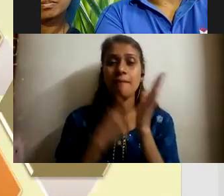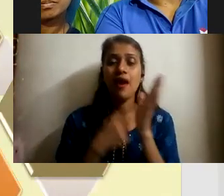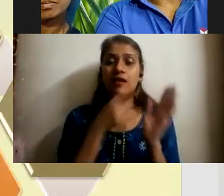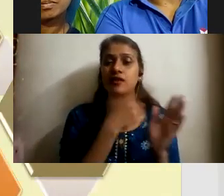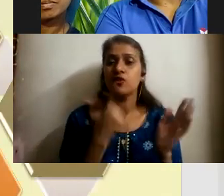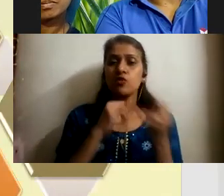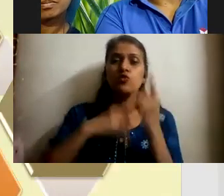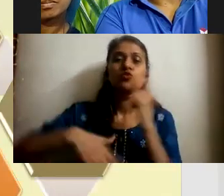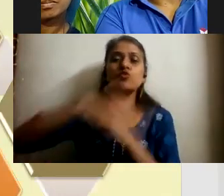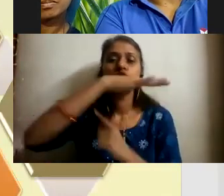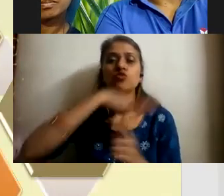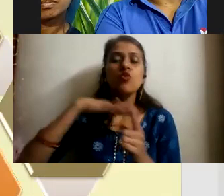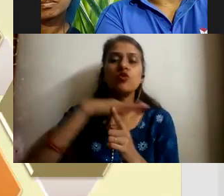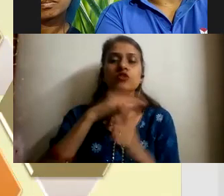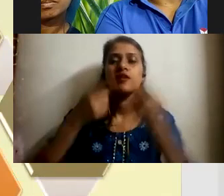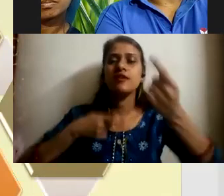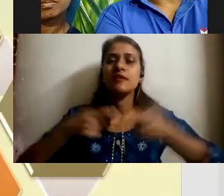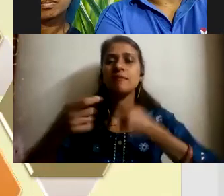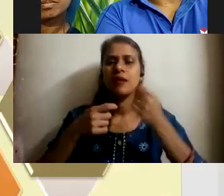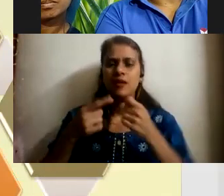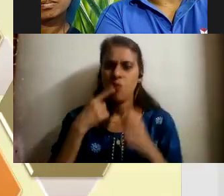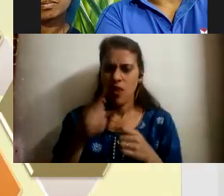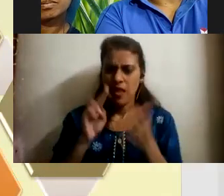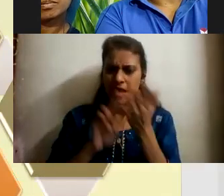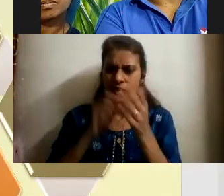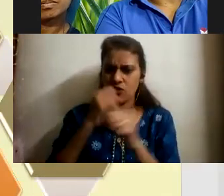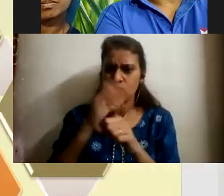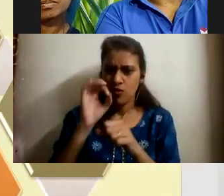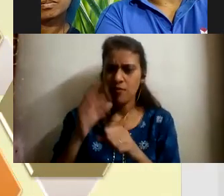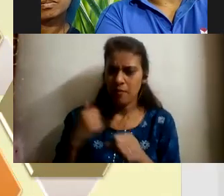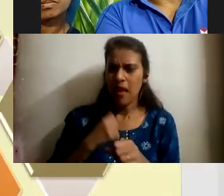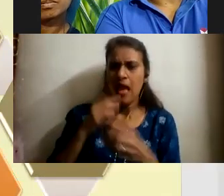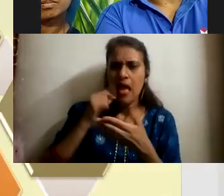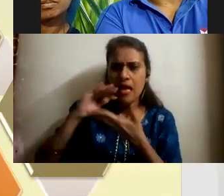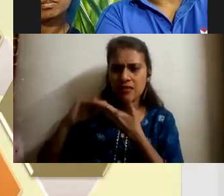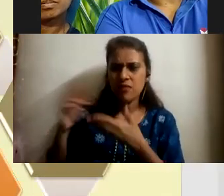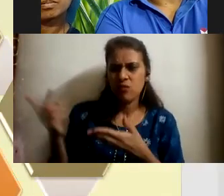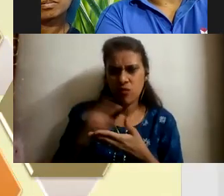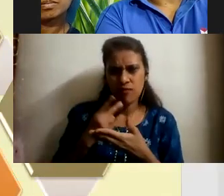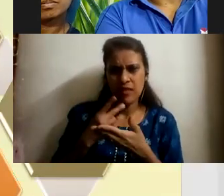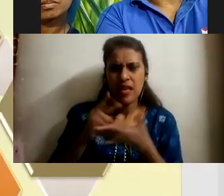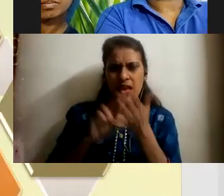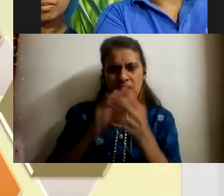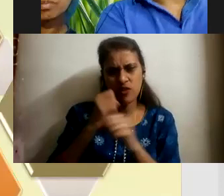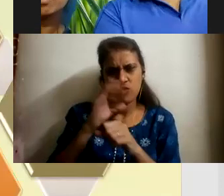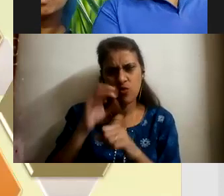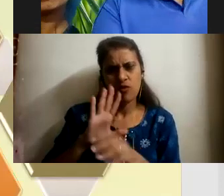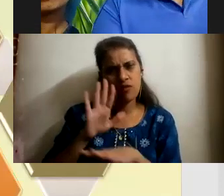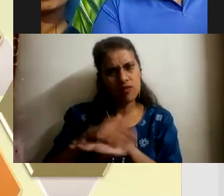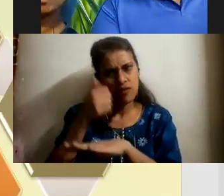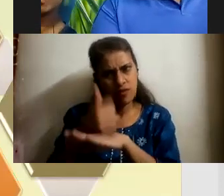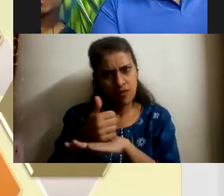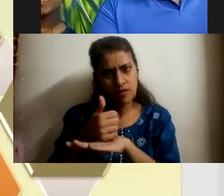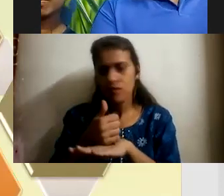skeptical. I said NGO bana lete hain, but Rajendran, my husband, was very clear. If you are teaching entrepreneurship, you be the entrepreneur yourself. So as a